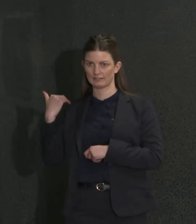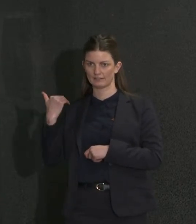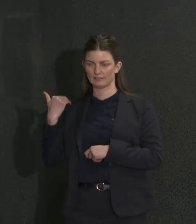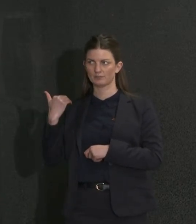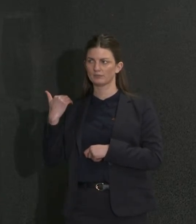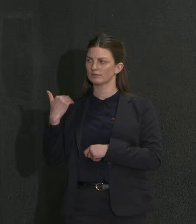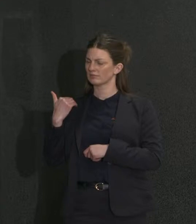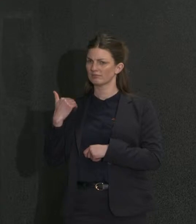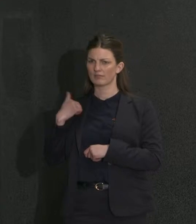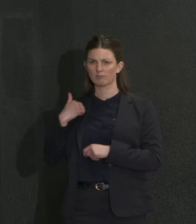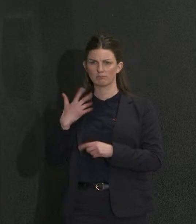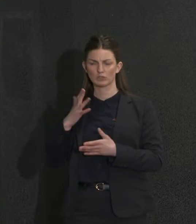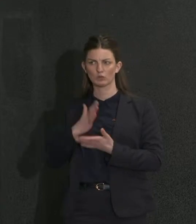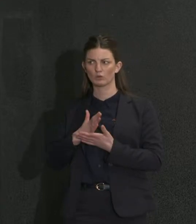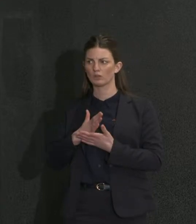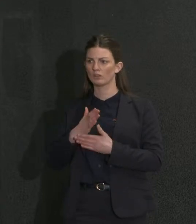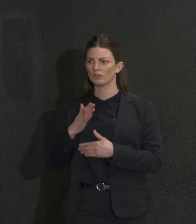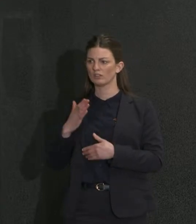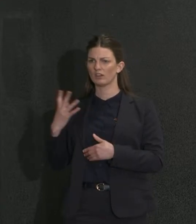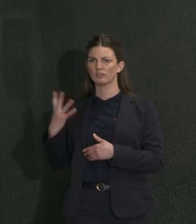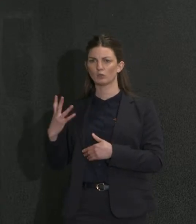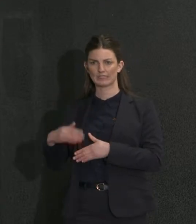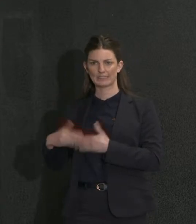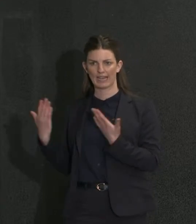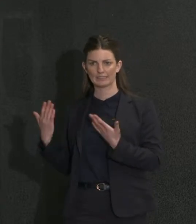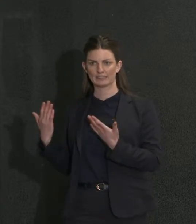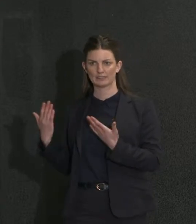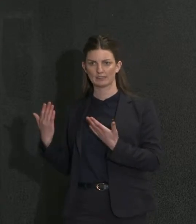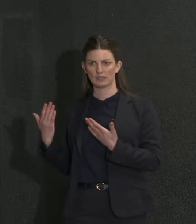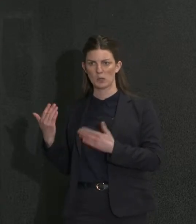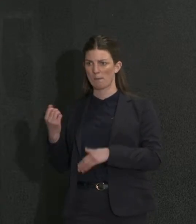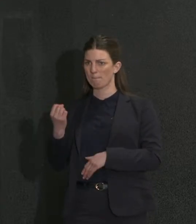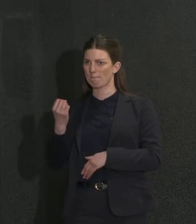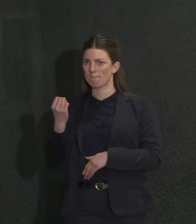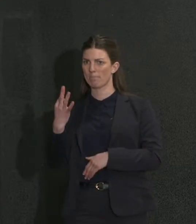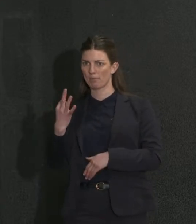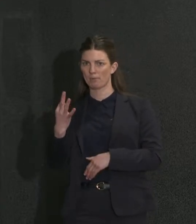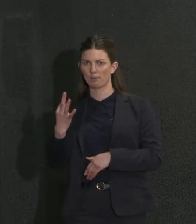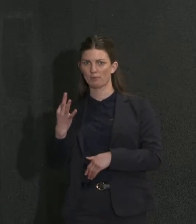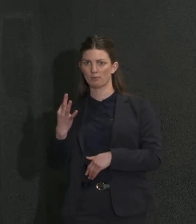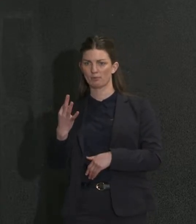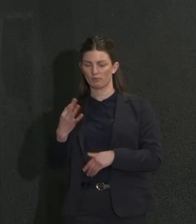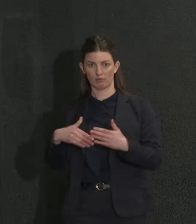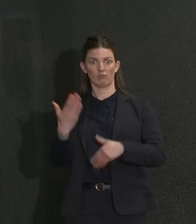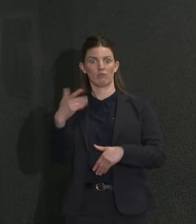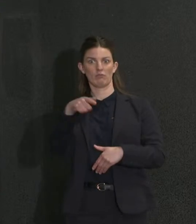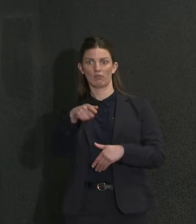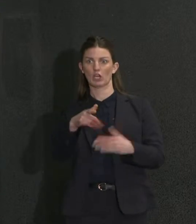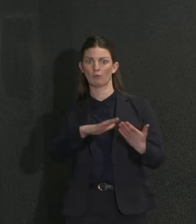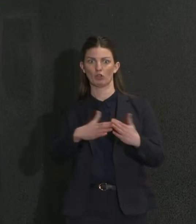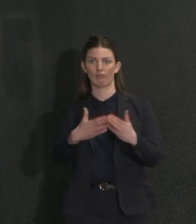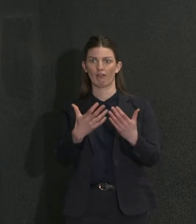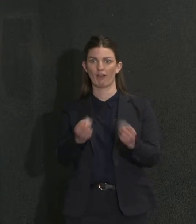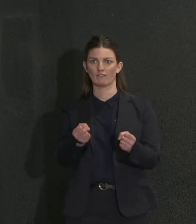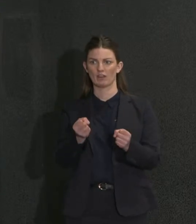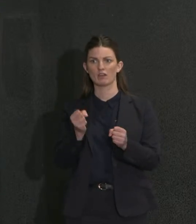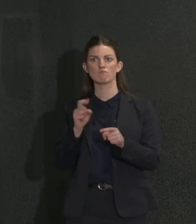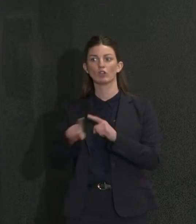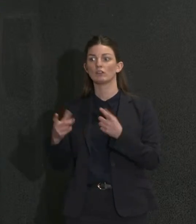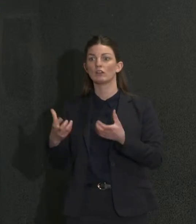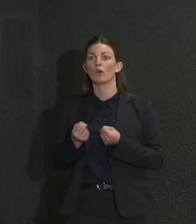sure, but I think we had something like 14 days of no cases in the community. Over 14 days of no cases in the community.